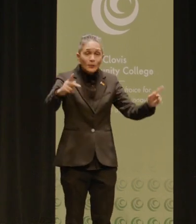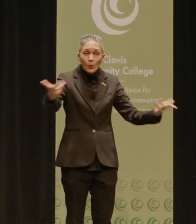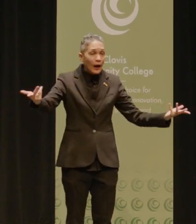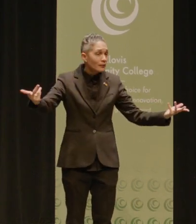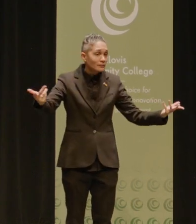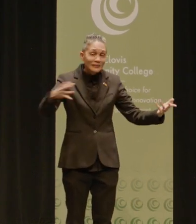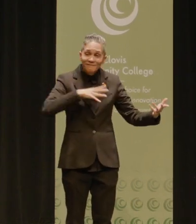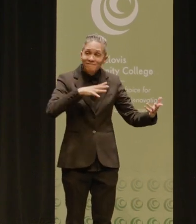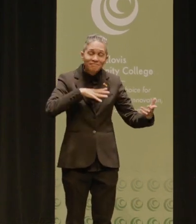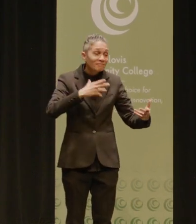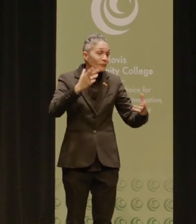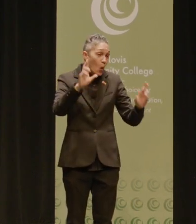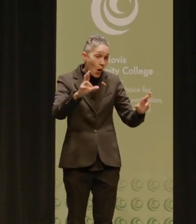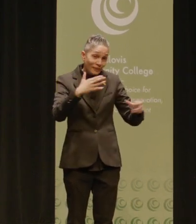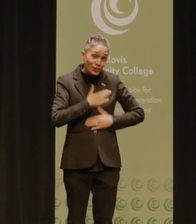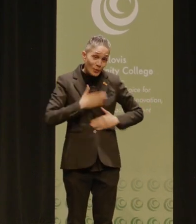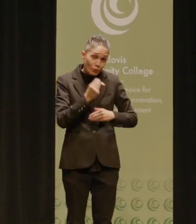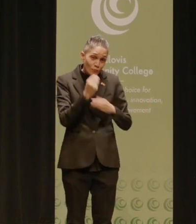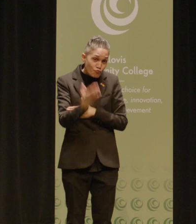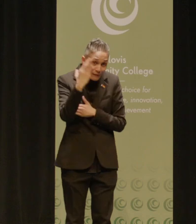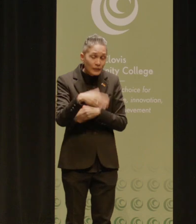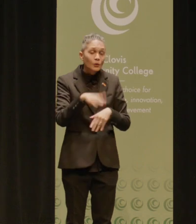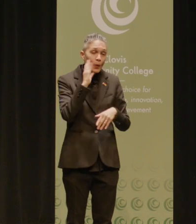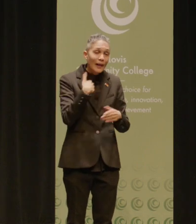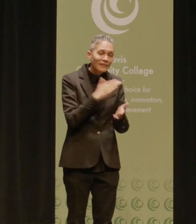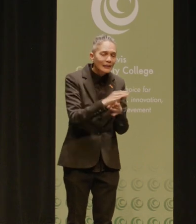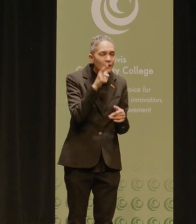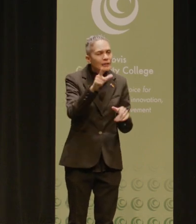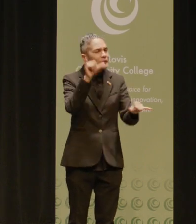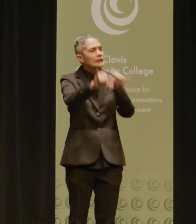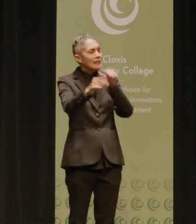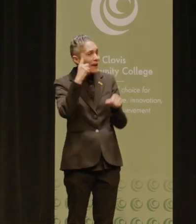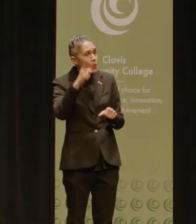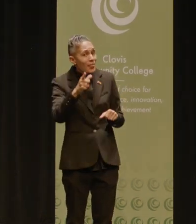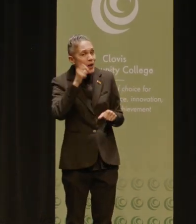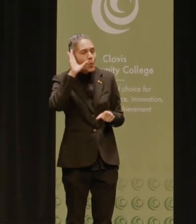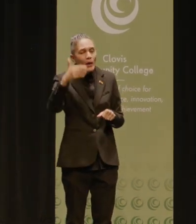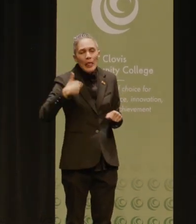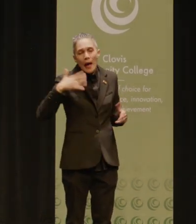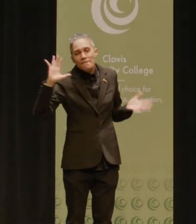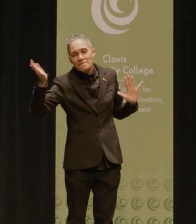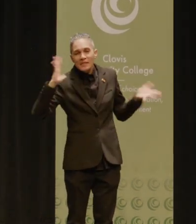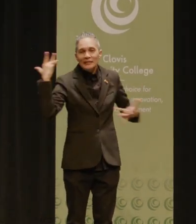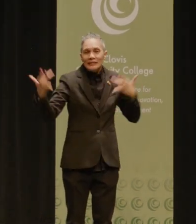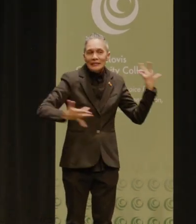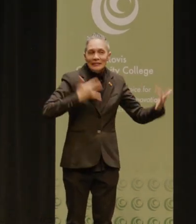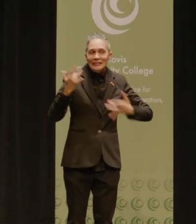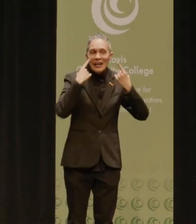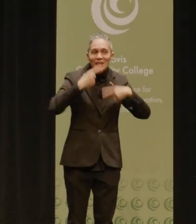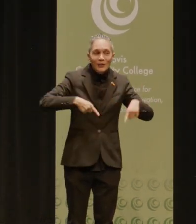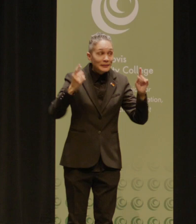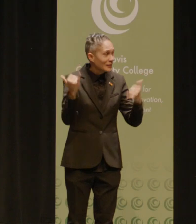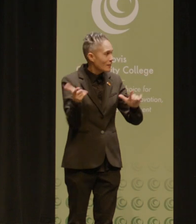here. And I hope you like the breakfast burritos. We'll have a nice lunch. Stick around for lunch, because there's going to be some exciting announcements as well.